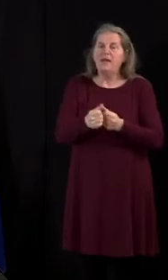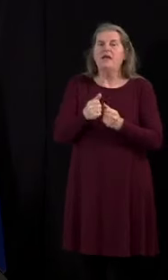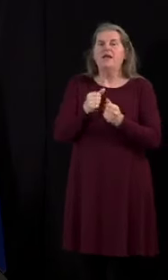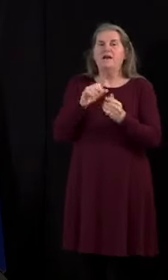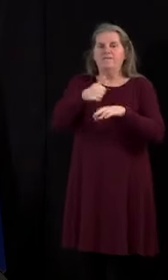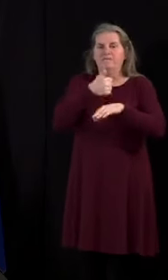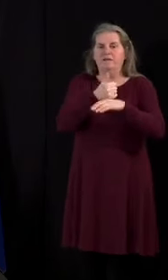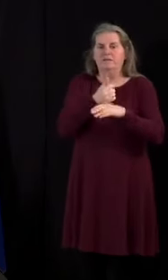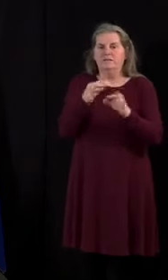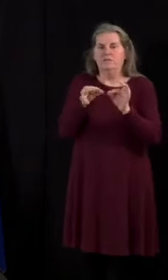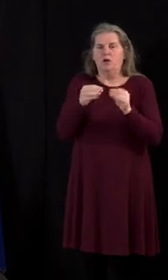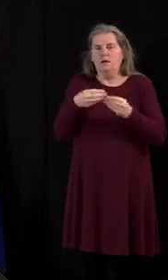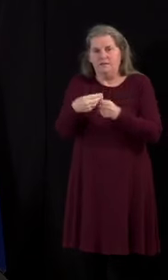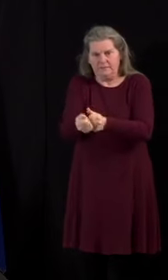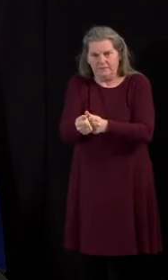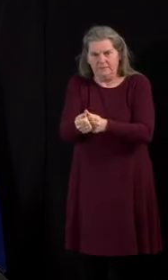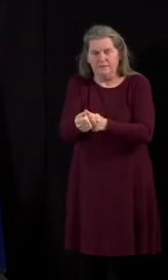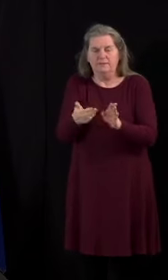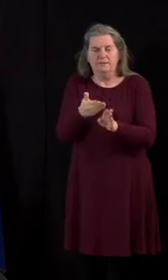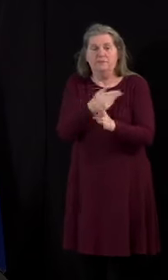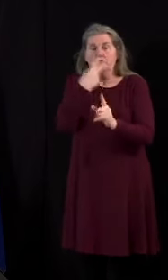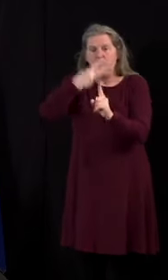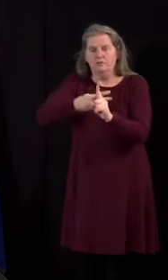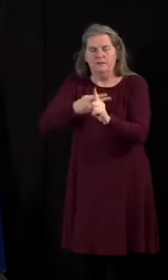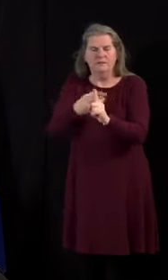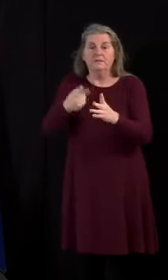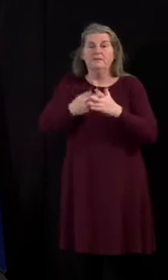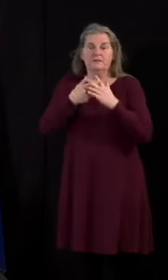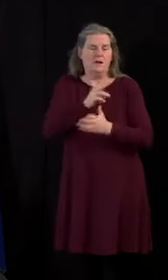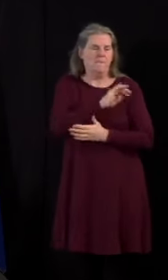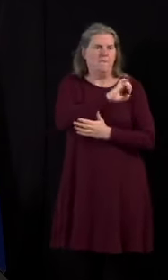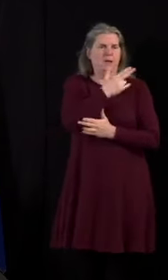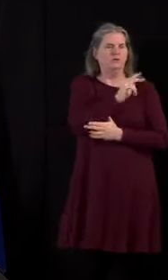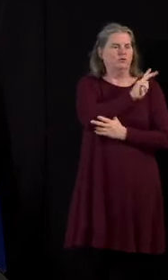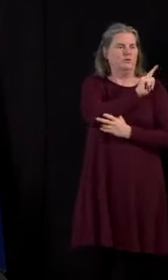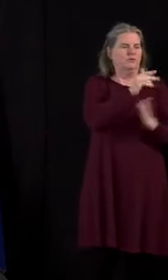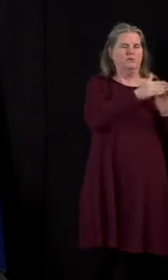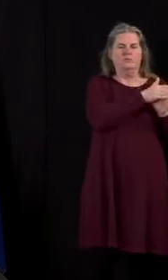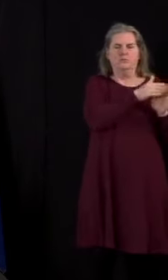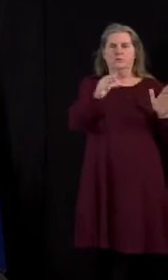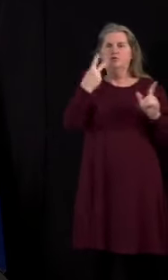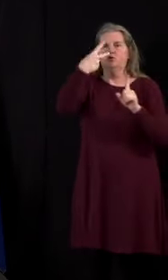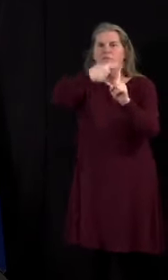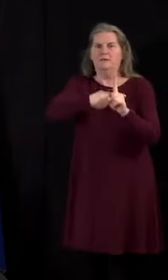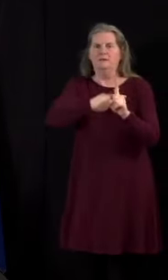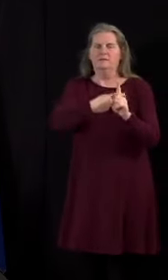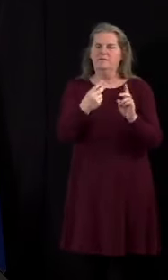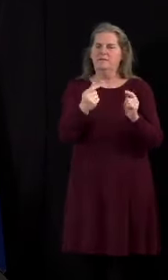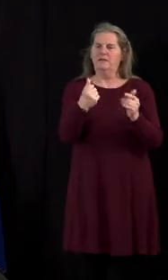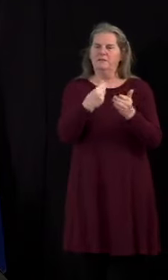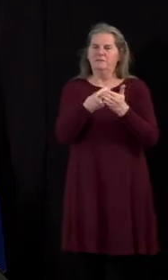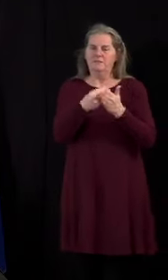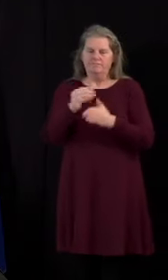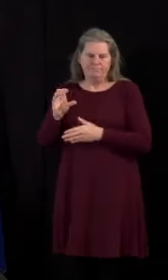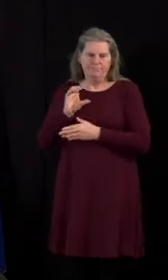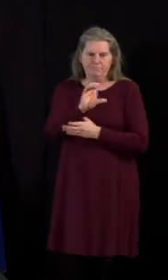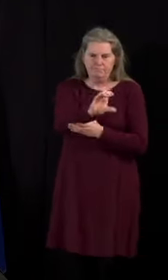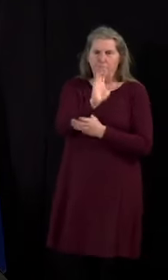period starting March 23rd, 2020, in order to provide immediate relief to businesses.